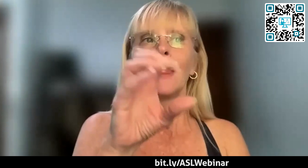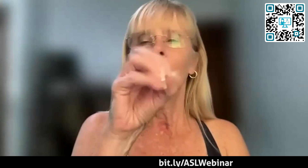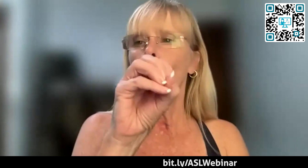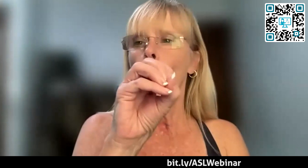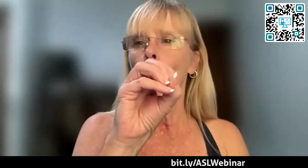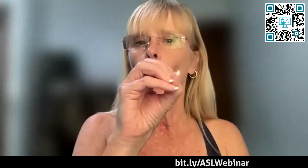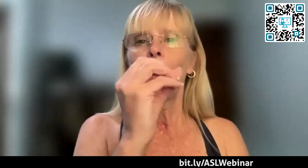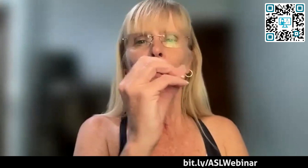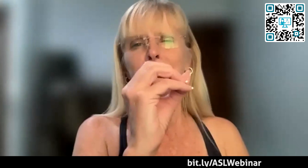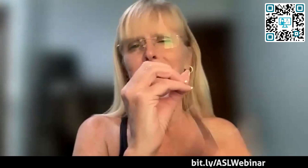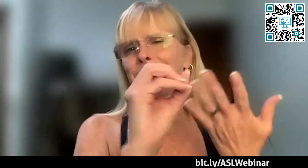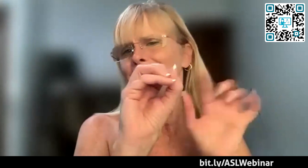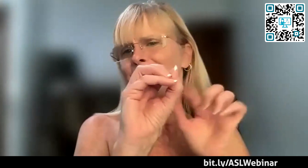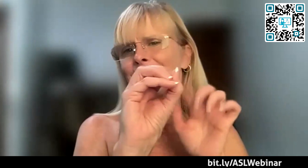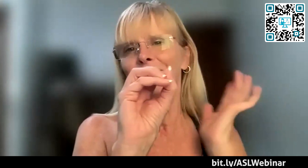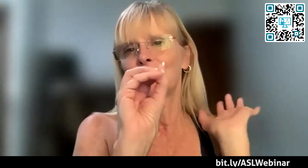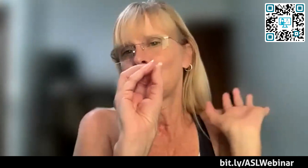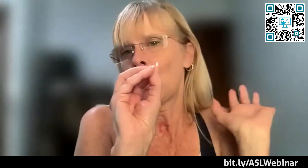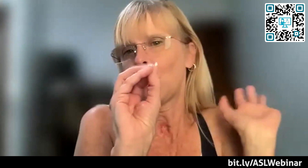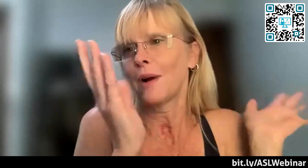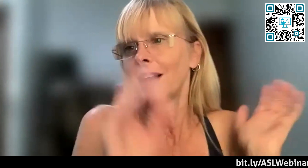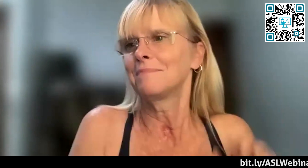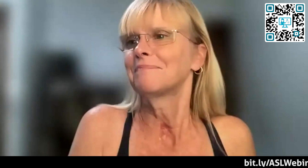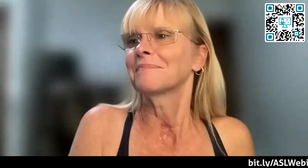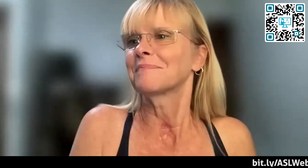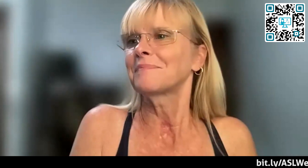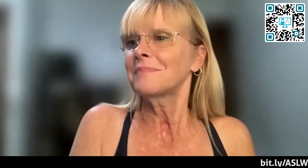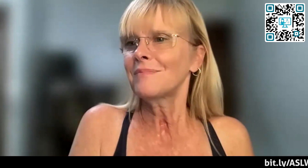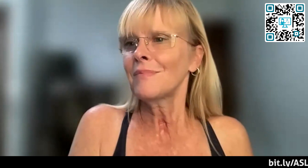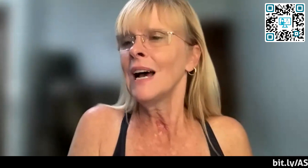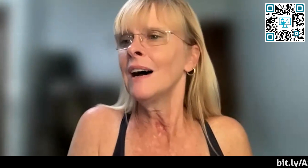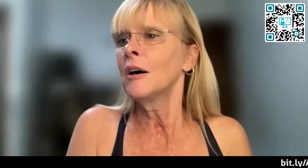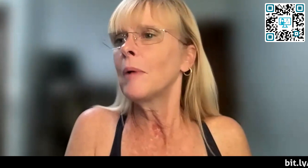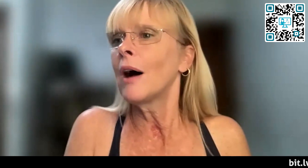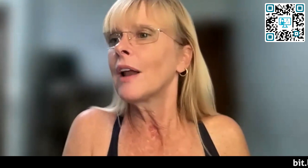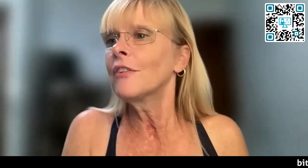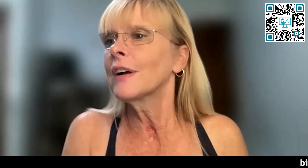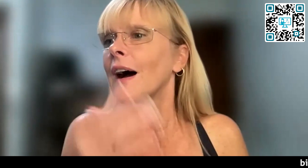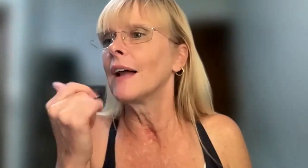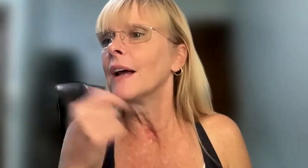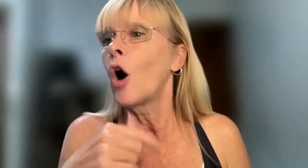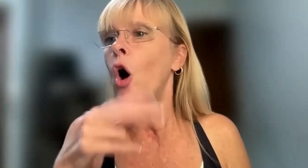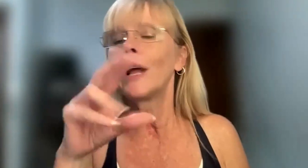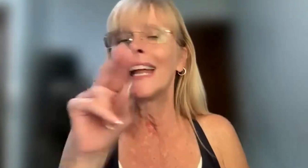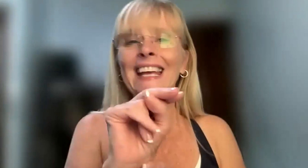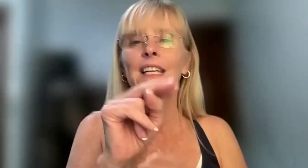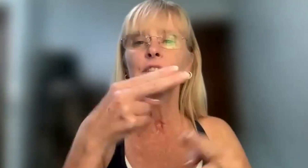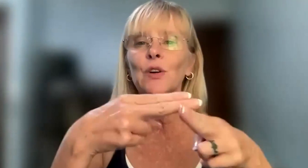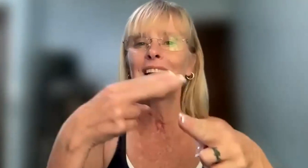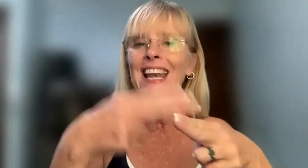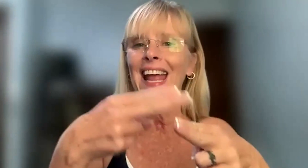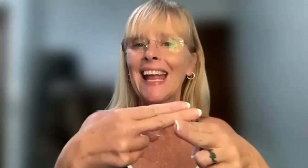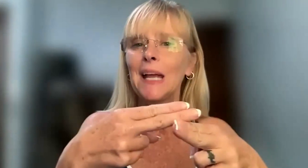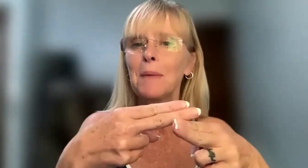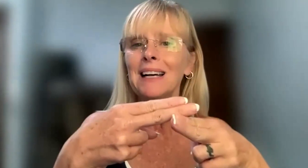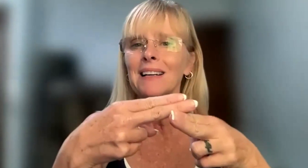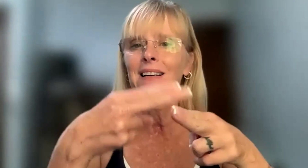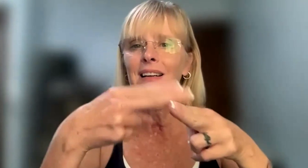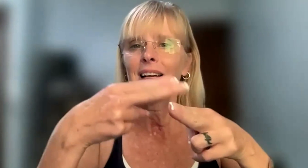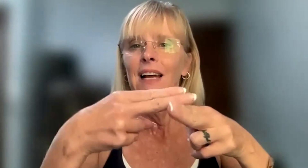then O, just O, right? And I forgot, N is for name. It